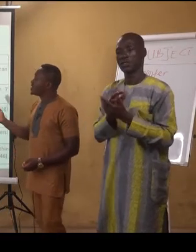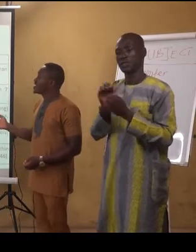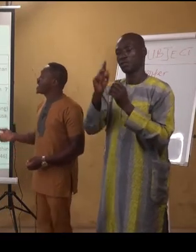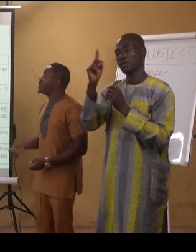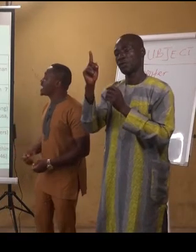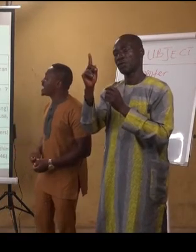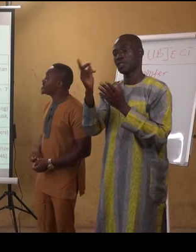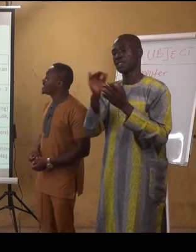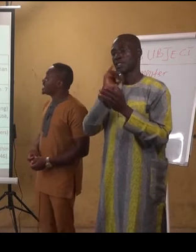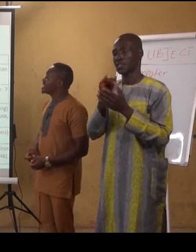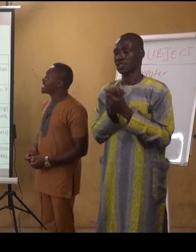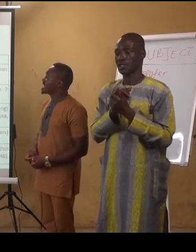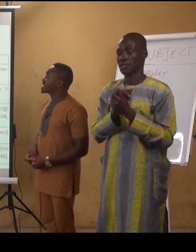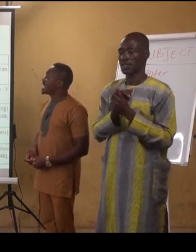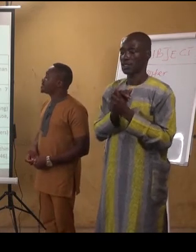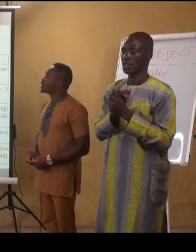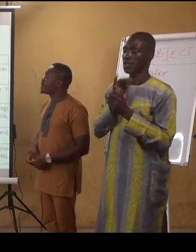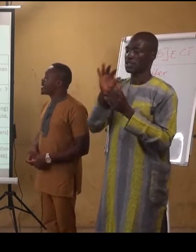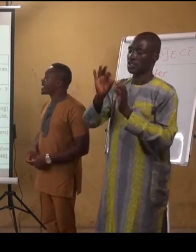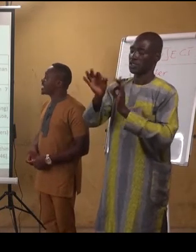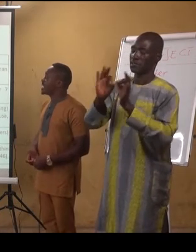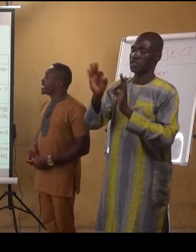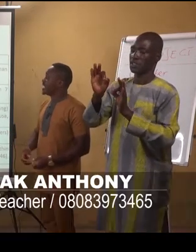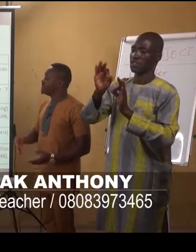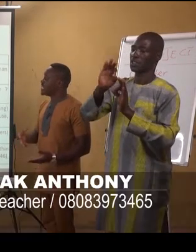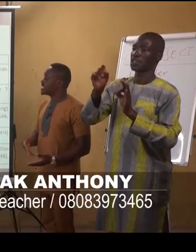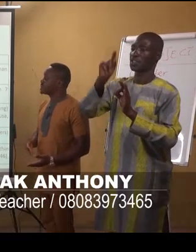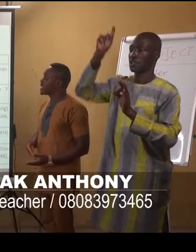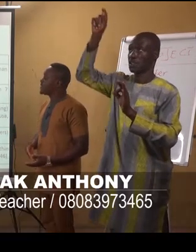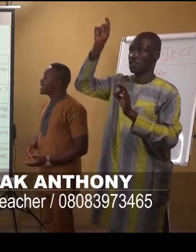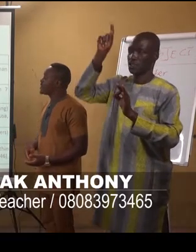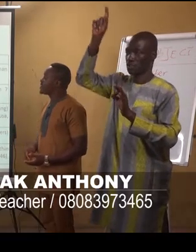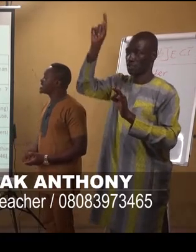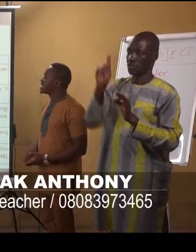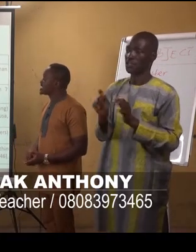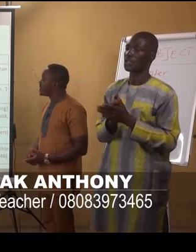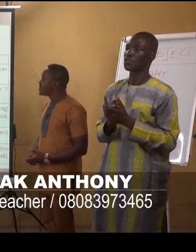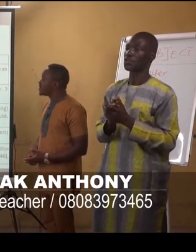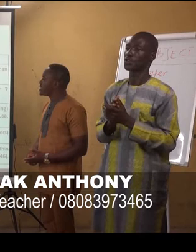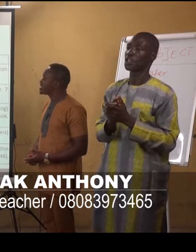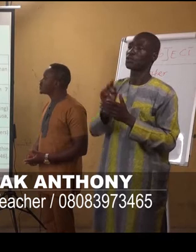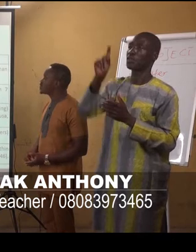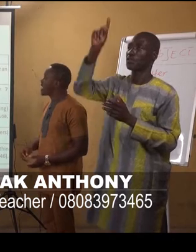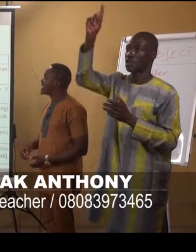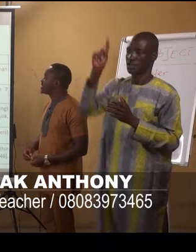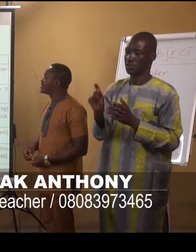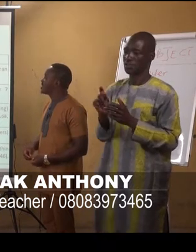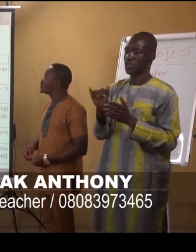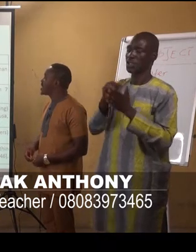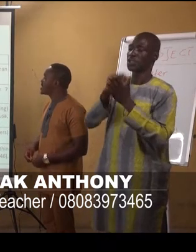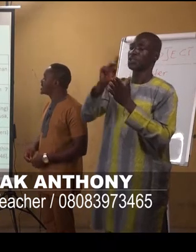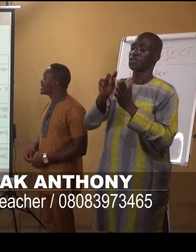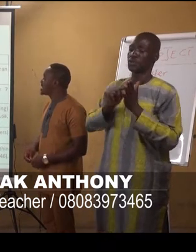number one here we have is the exclamation mark. In basic programming language, exclamation mark is used to